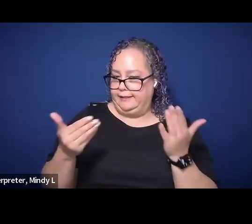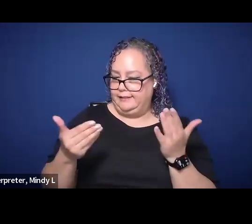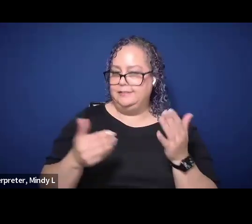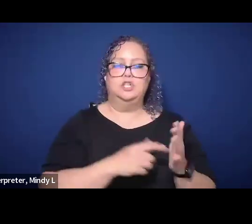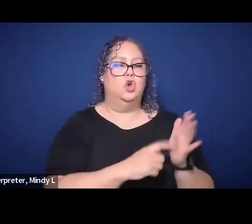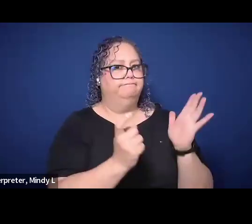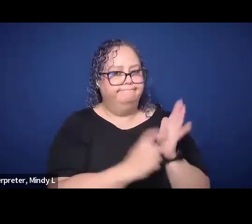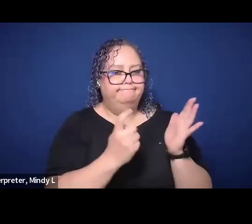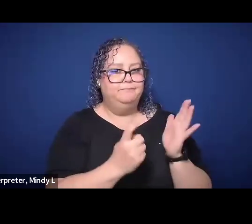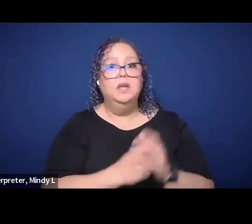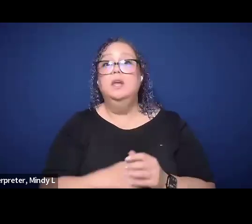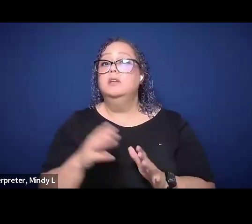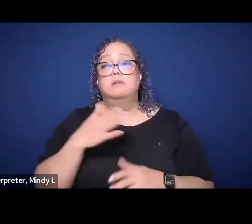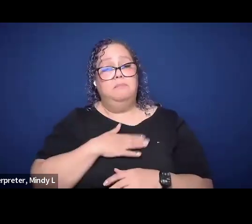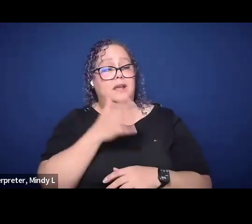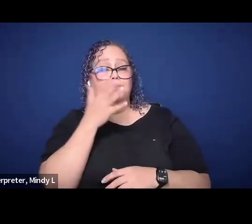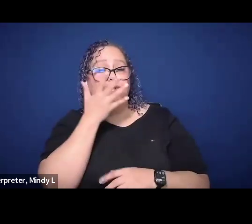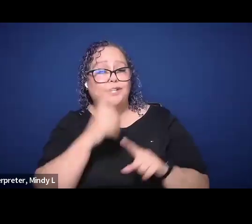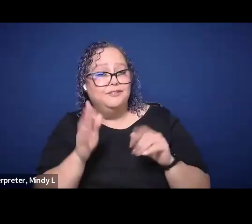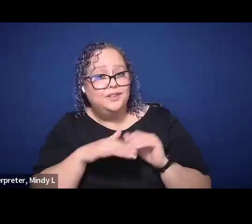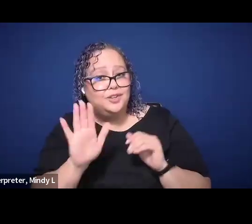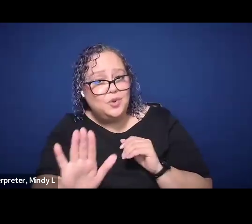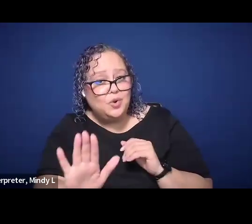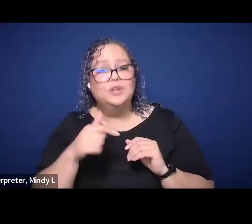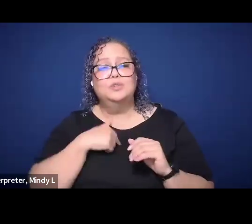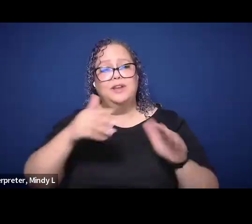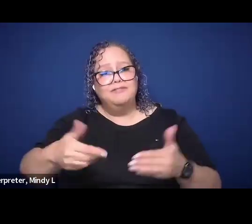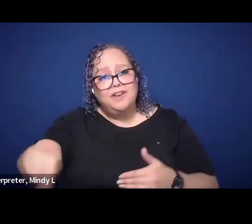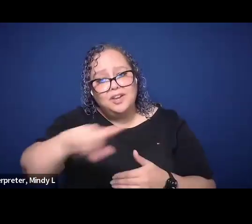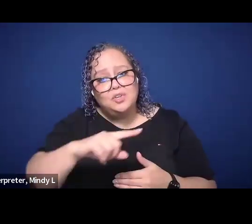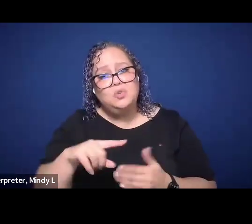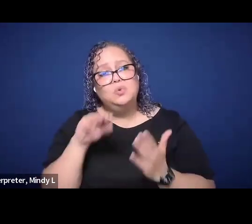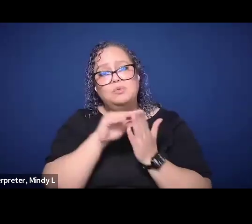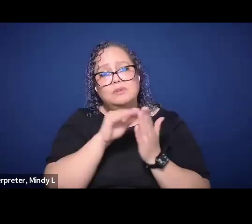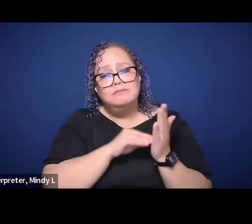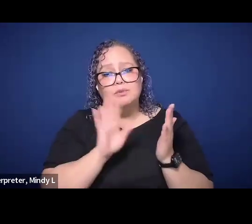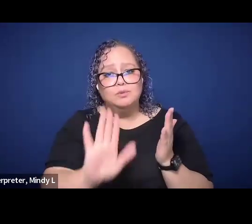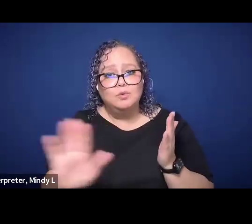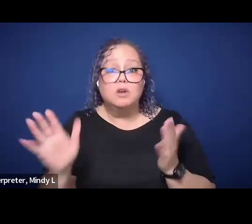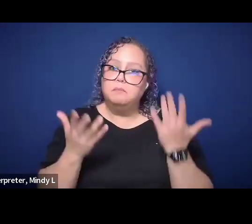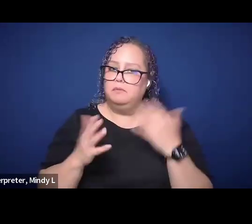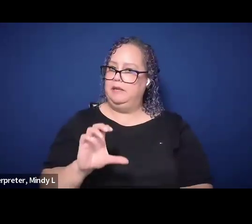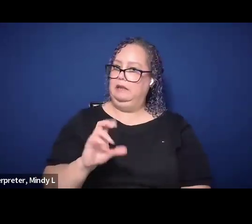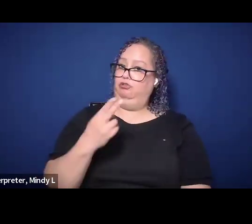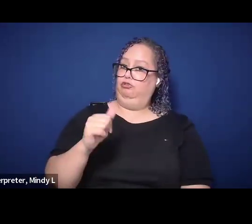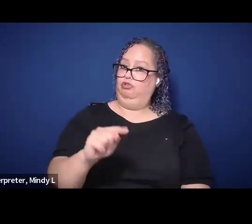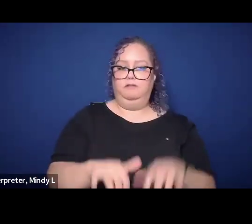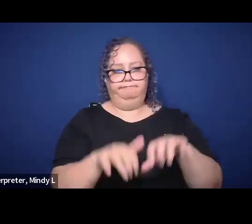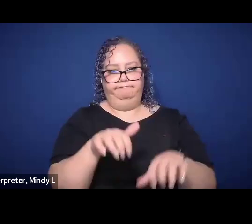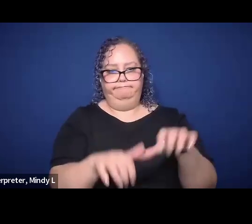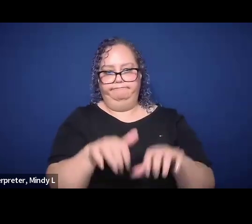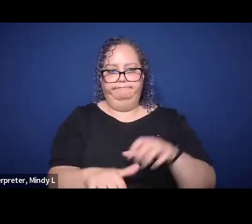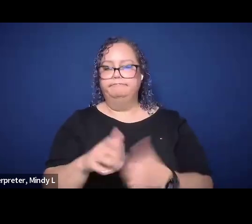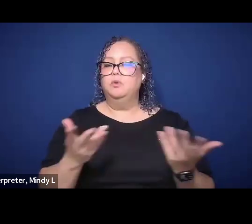to jot down a list of your non-negotiables or even put them in the chat and let's brainstorm a list of what those non-negotiables might look like.